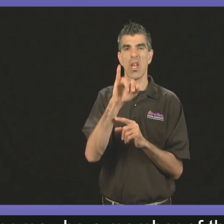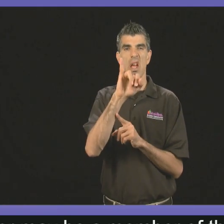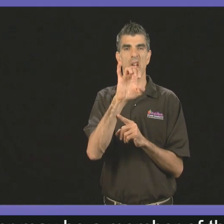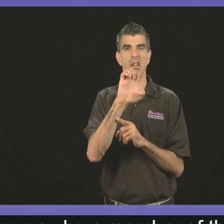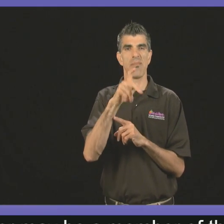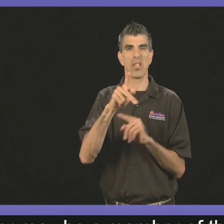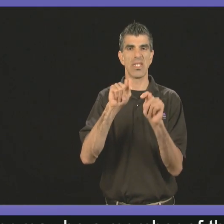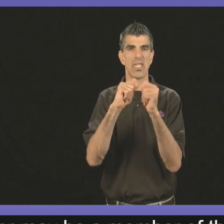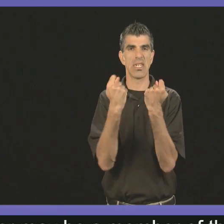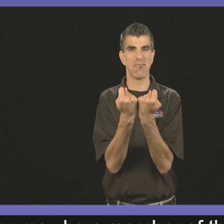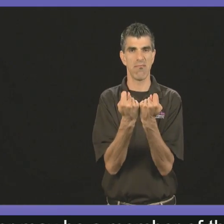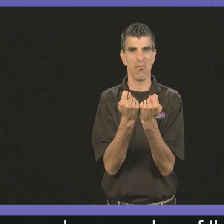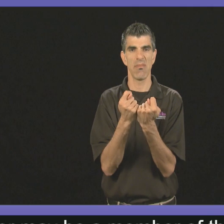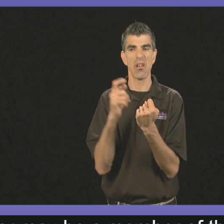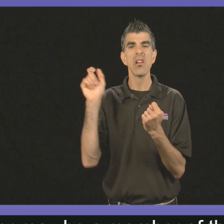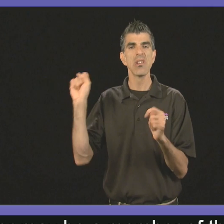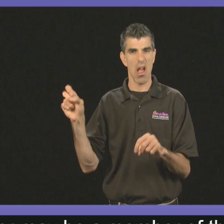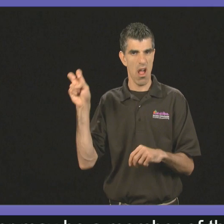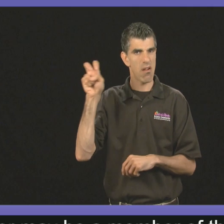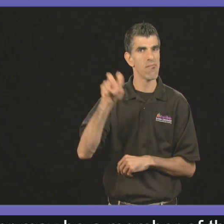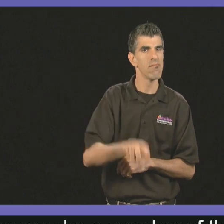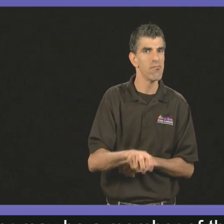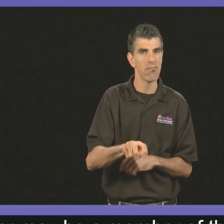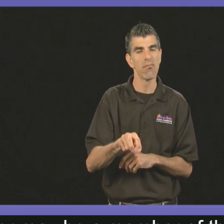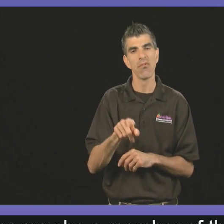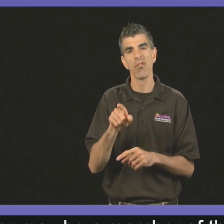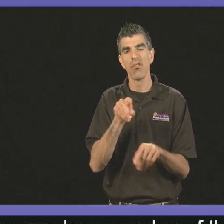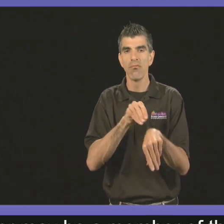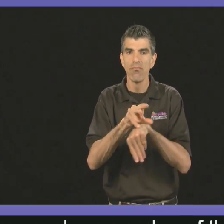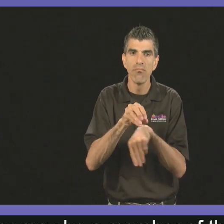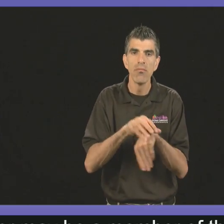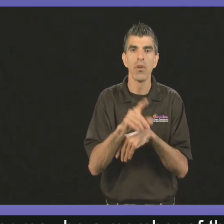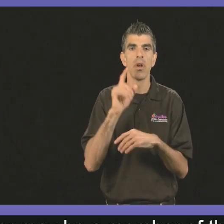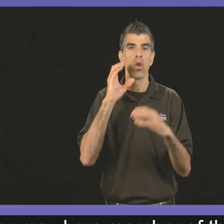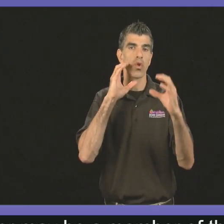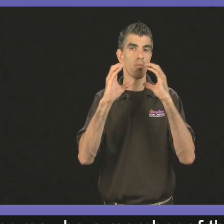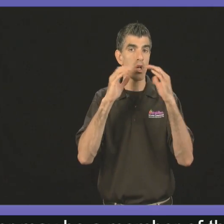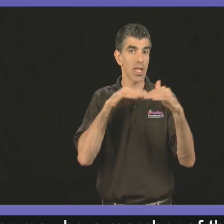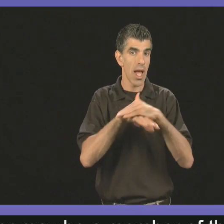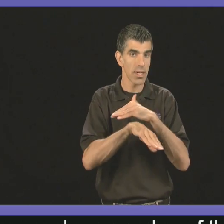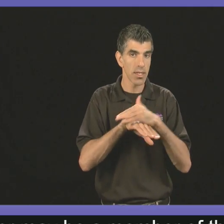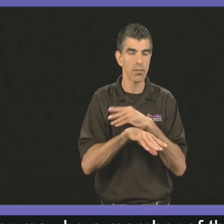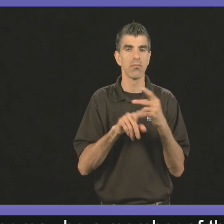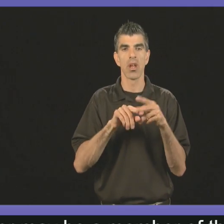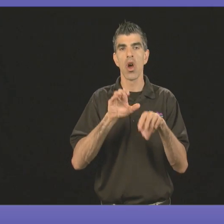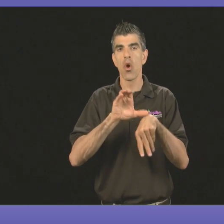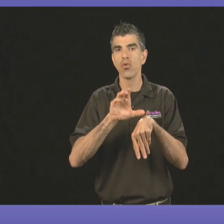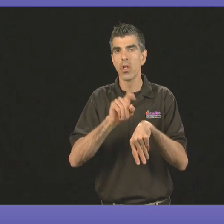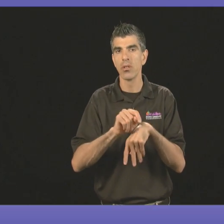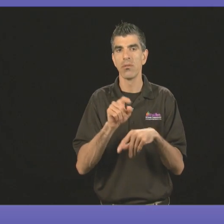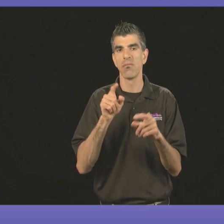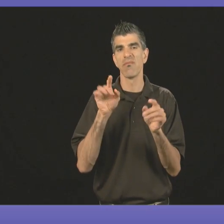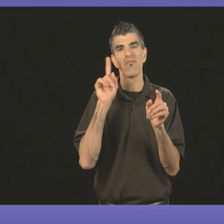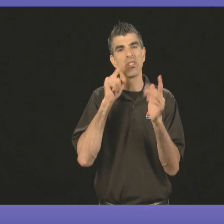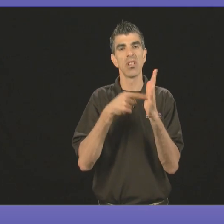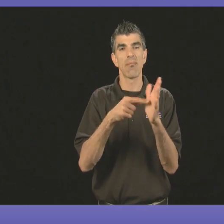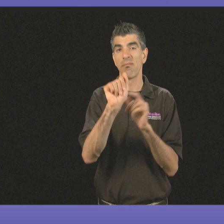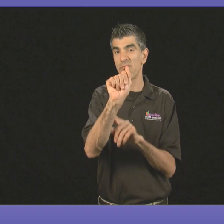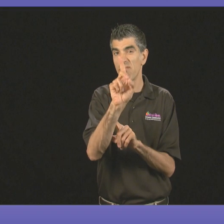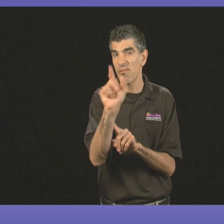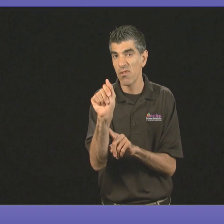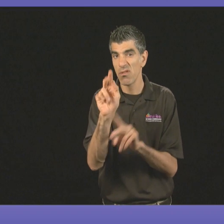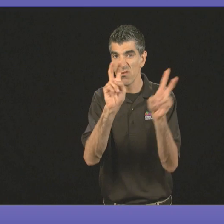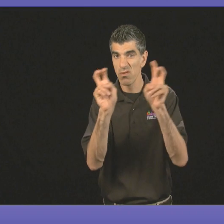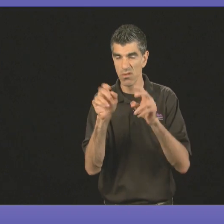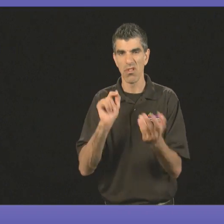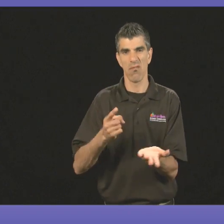The interpreter may be a member of the IEP team to discuss communication access and be a consultant on